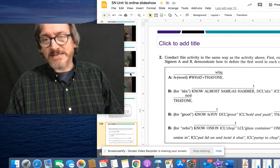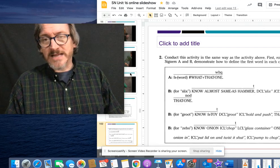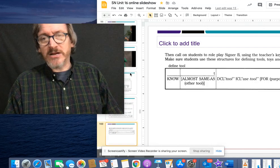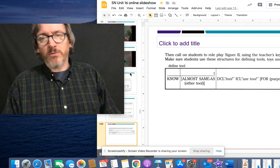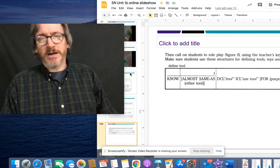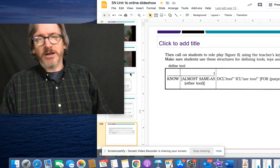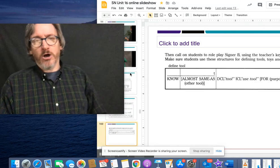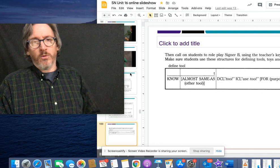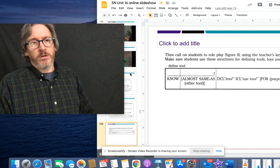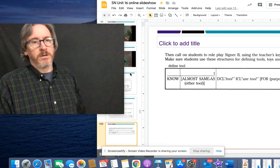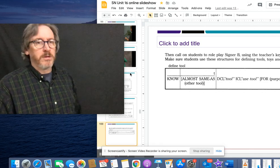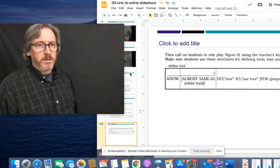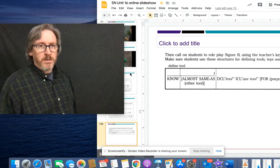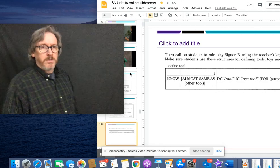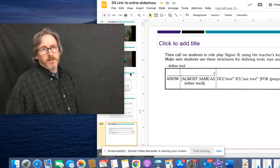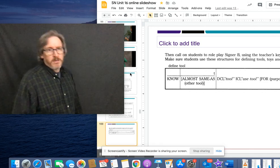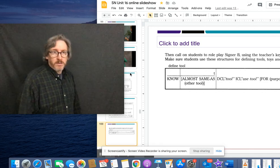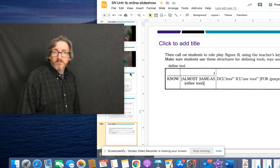skipping this. I don't want to know.